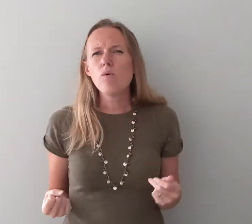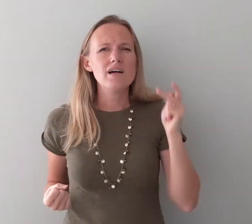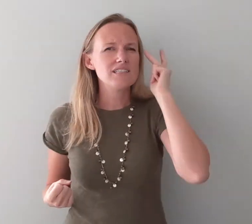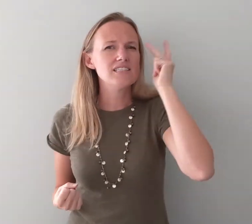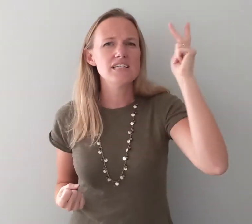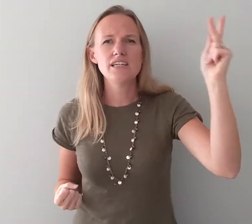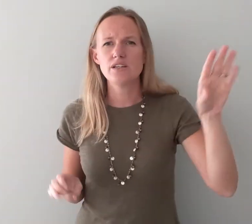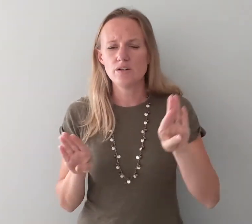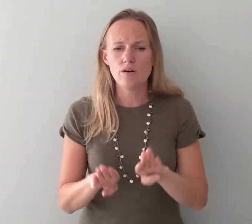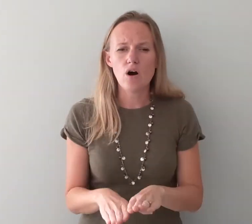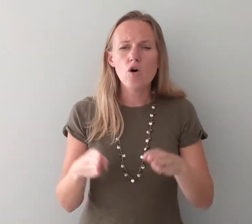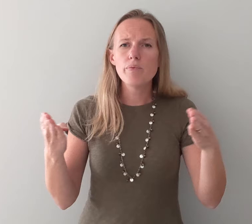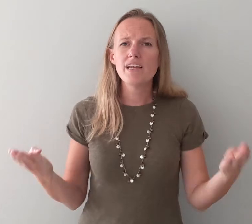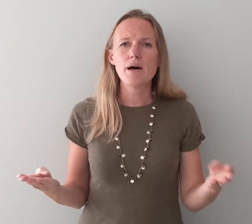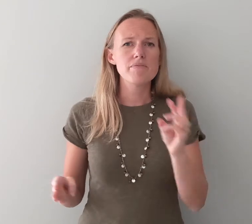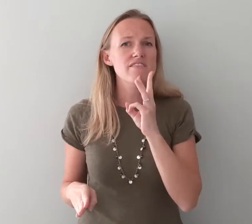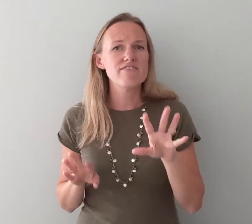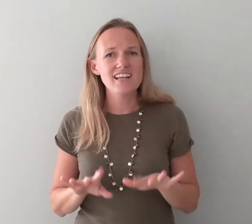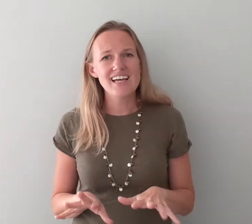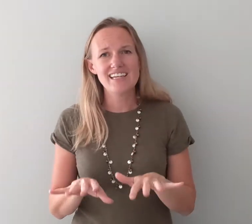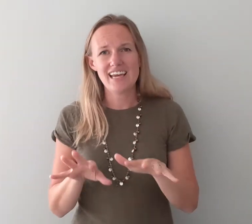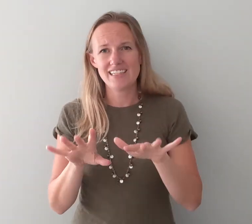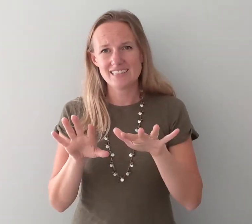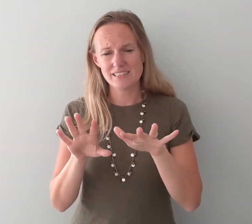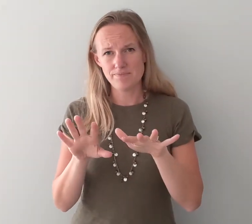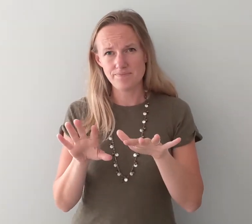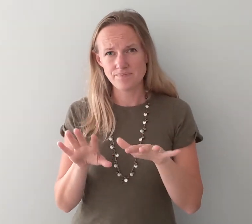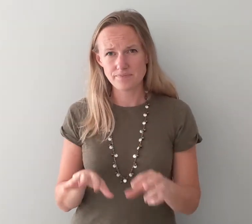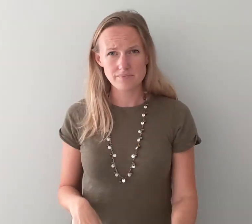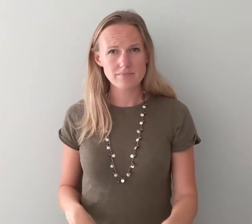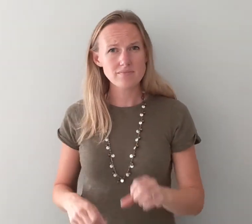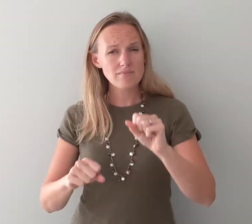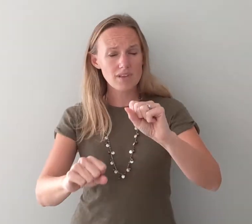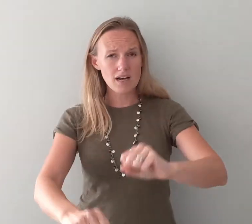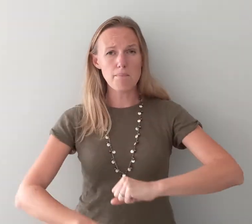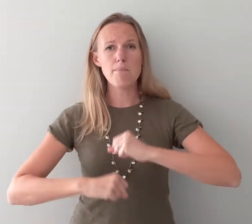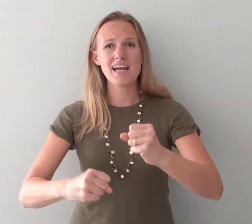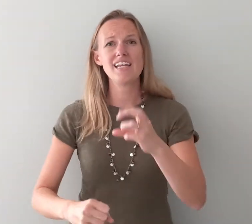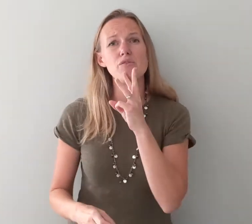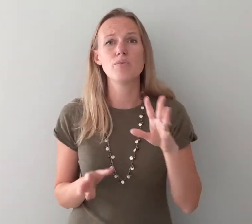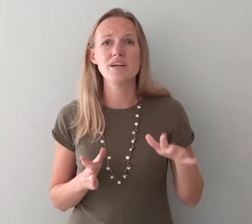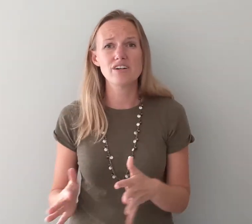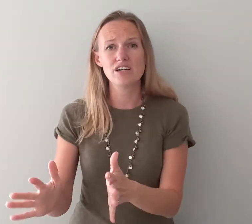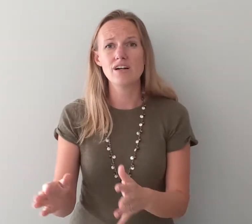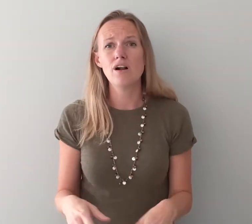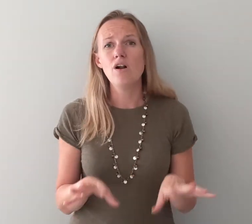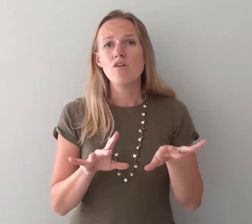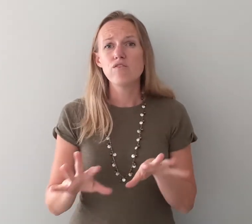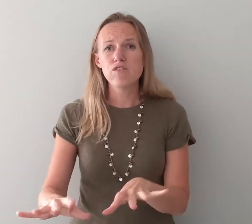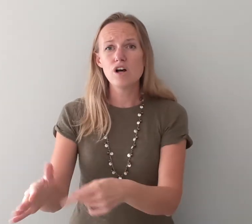want to see you. Open up the floodgates. A mighty river